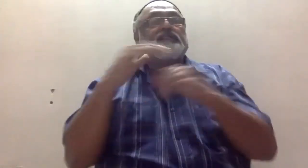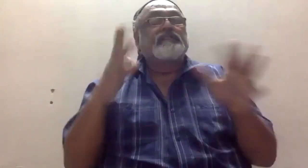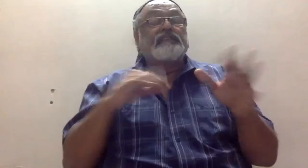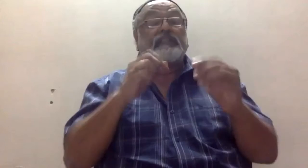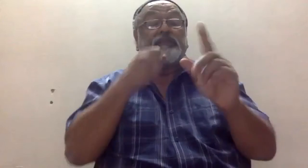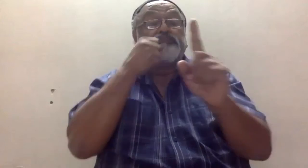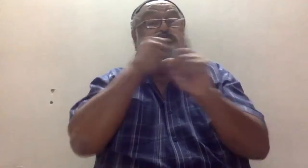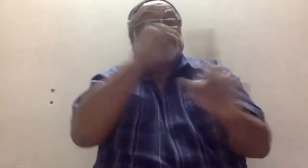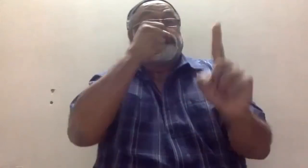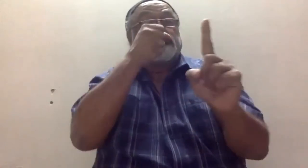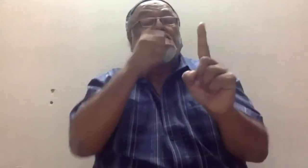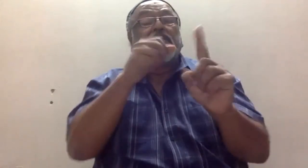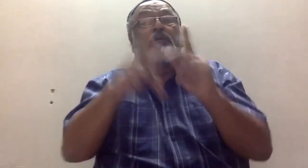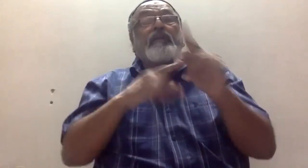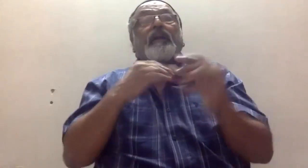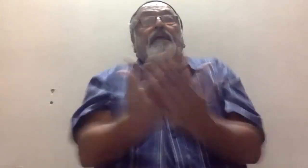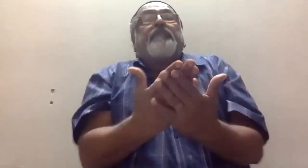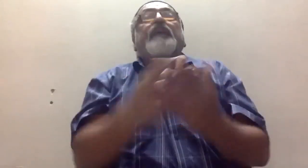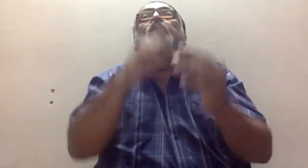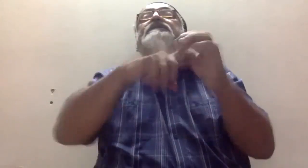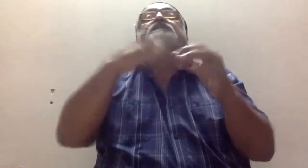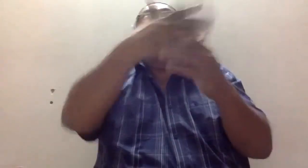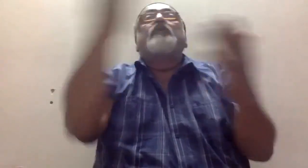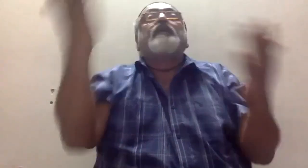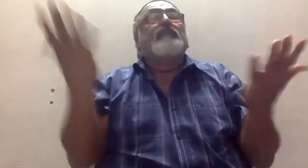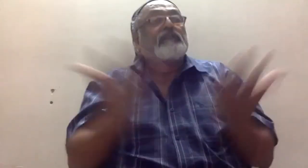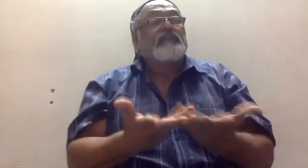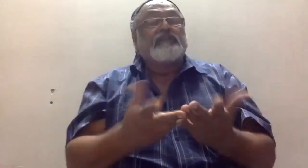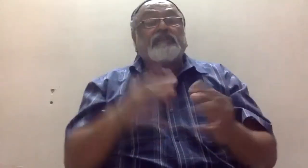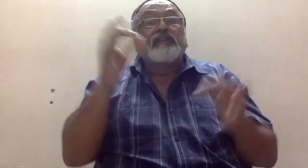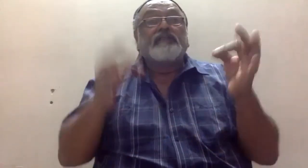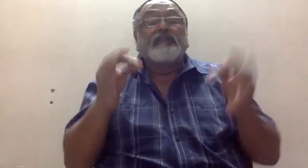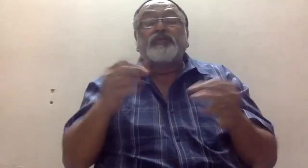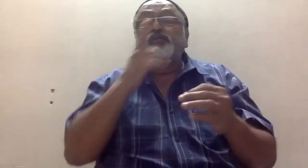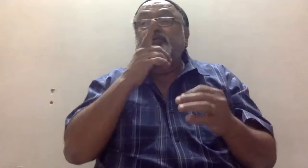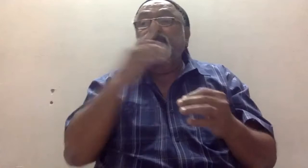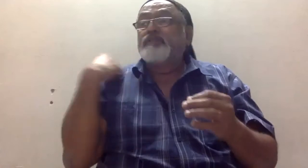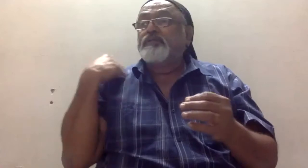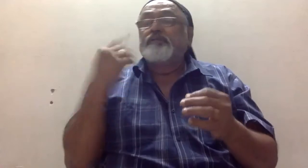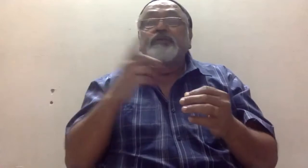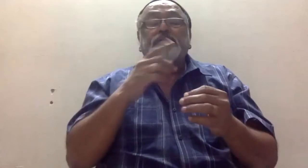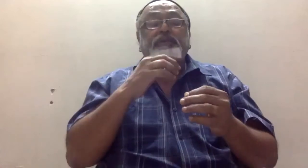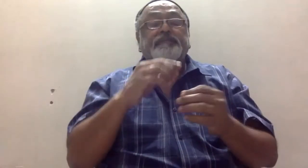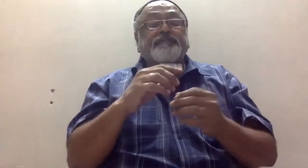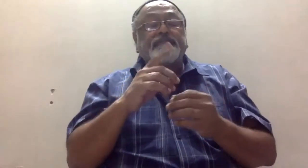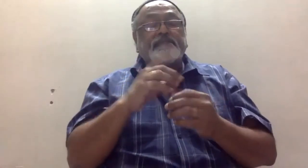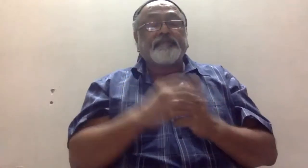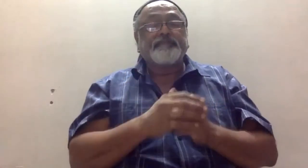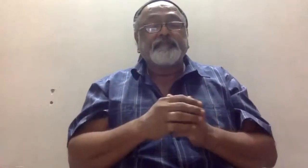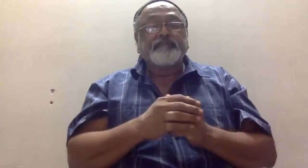this intervention during a question, that the judge, I remember the name of the judge was Mr. Bhatt,